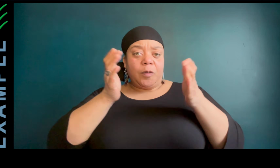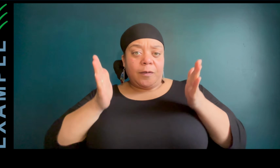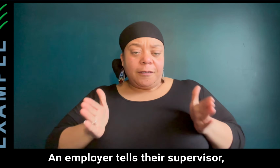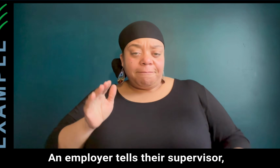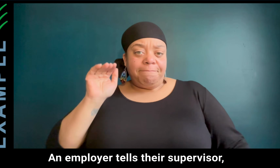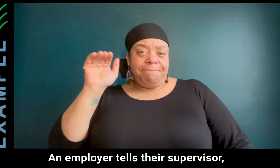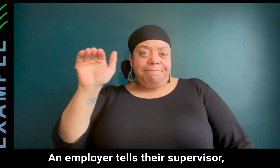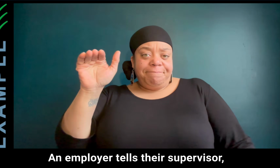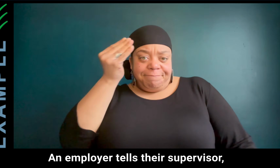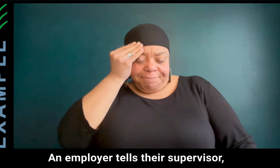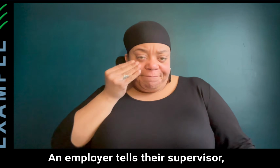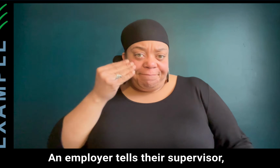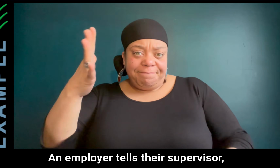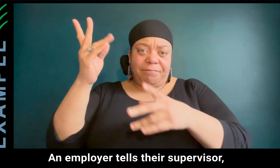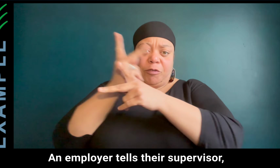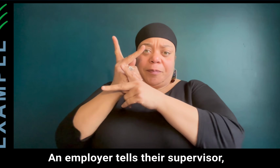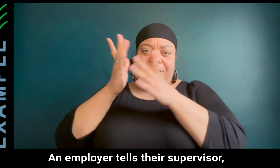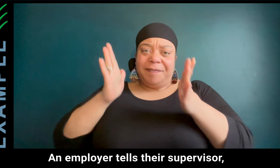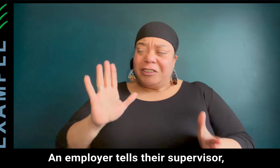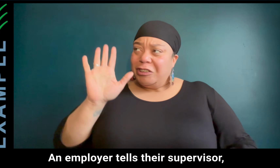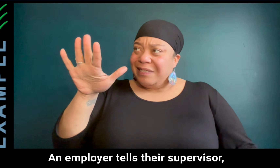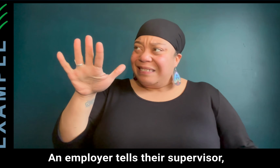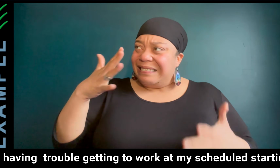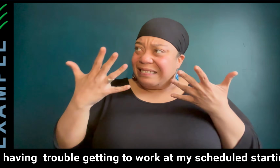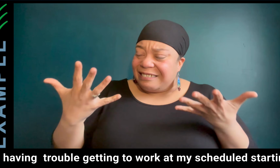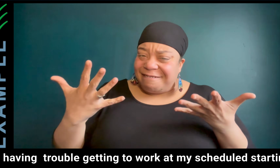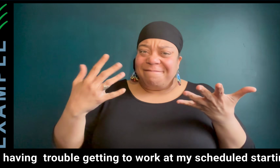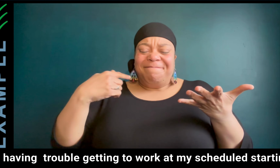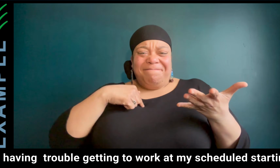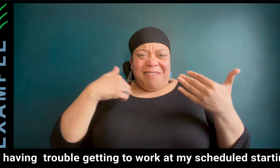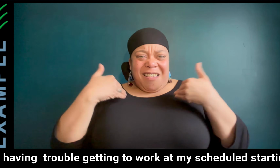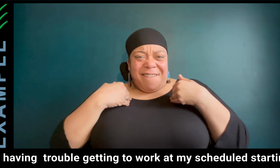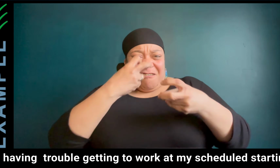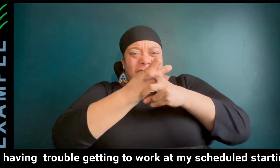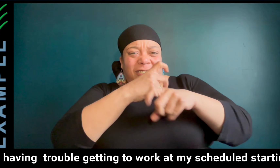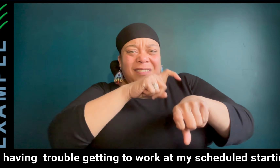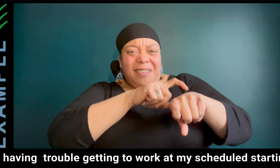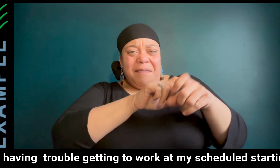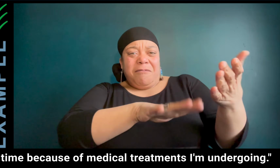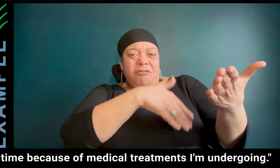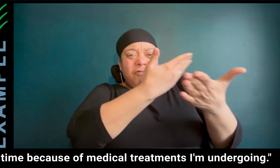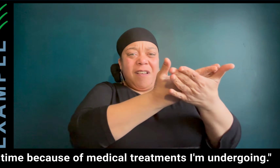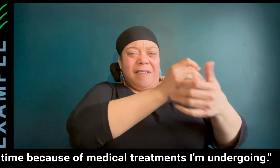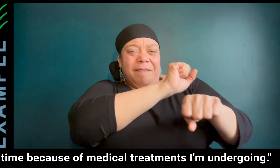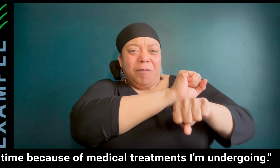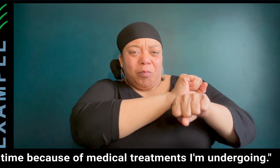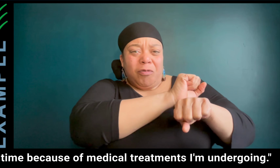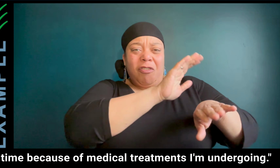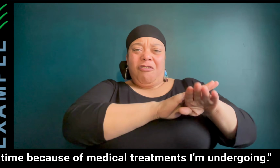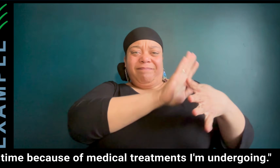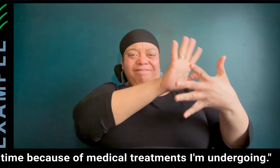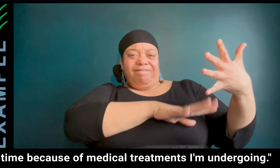An employer tells their supervisor, "I'm having trouble getting to work at my scheduled starting time because of medical treatments I'm